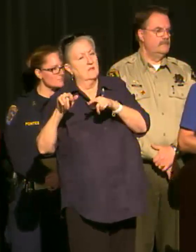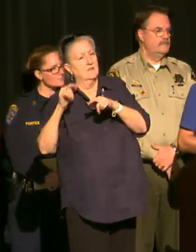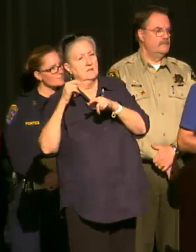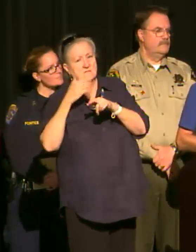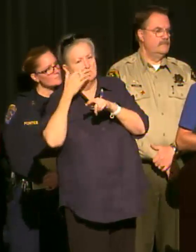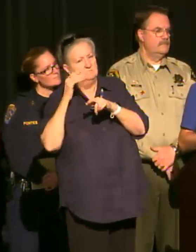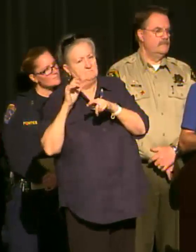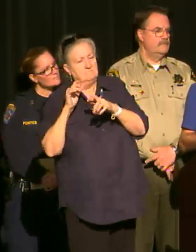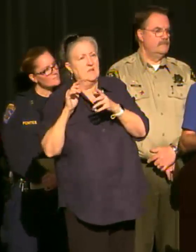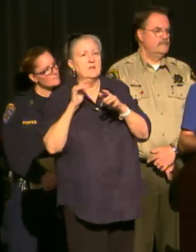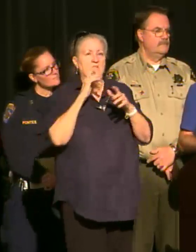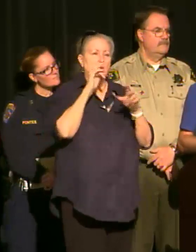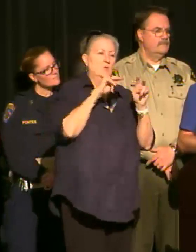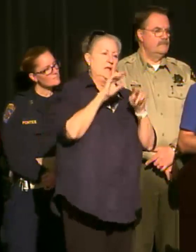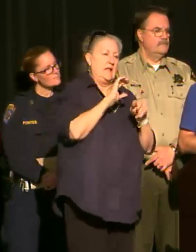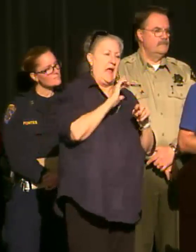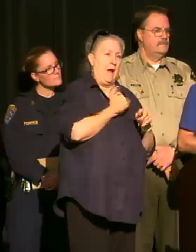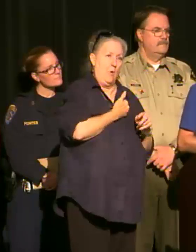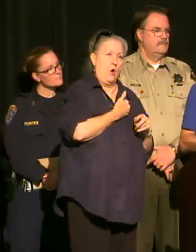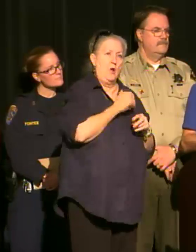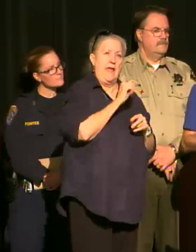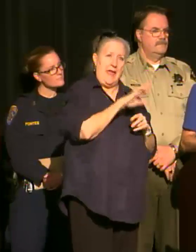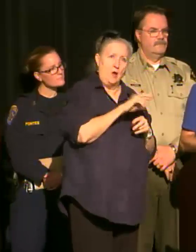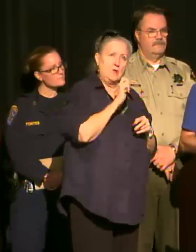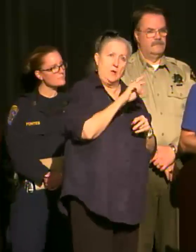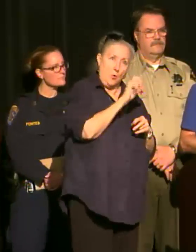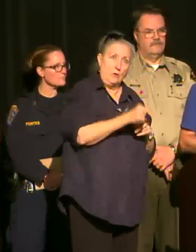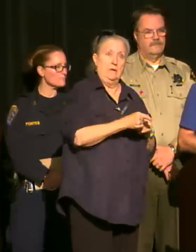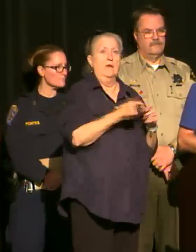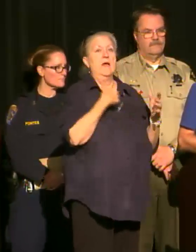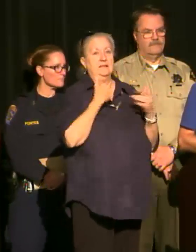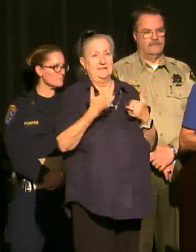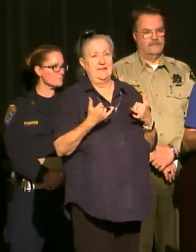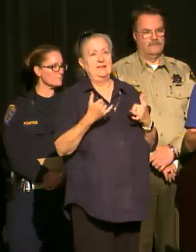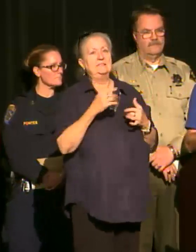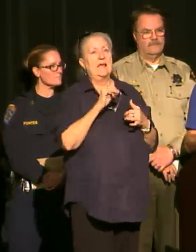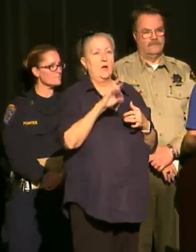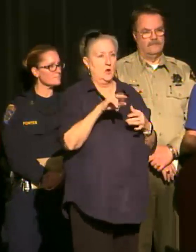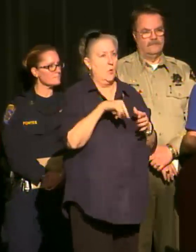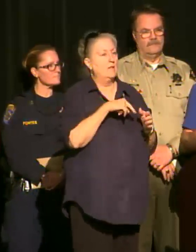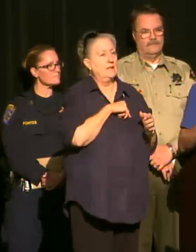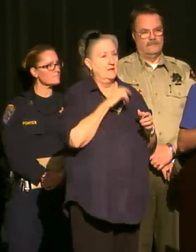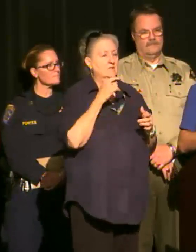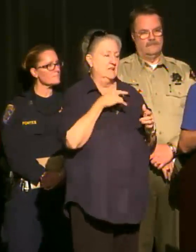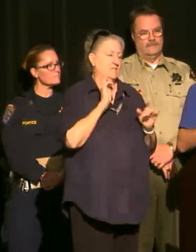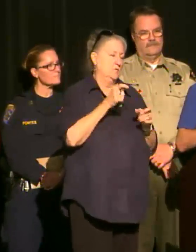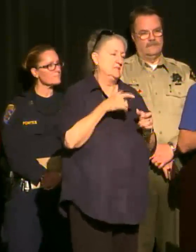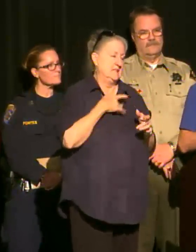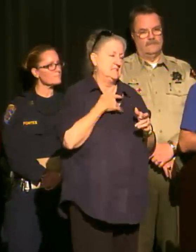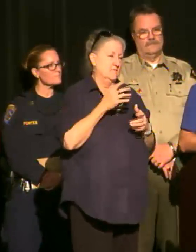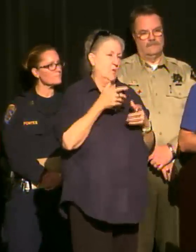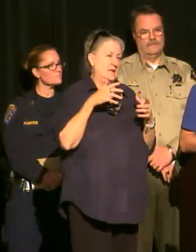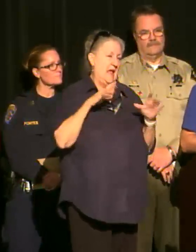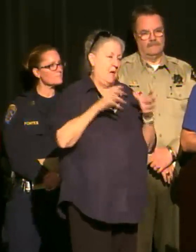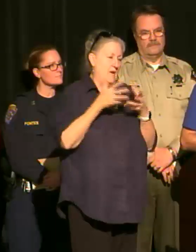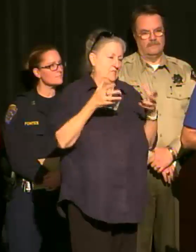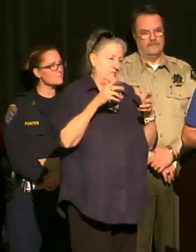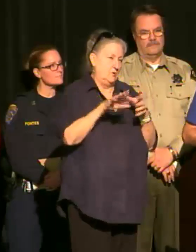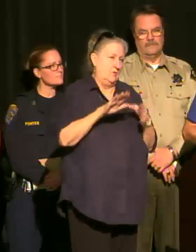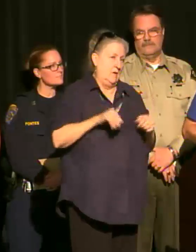at ourair.org and today's air quality, that'll give you a sense of what the concentrations are in your